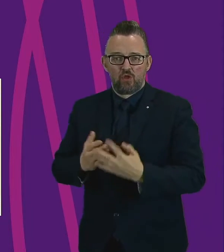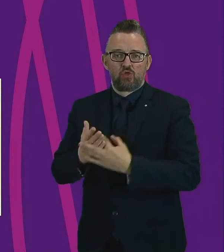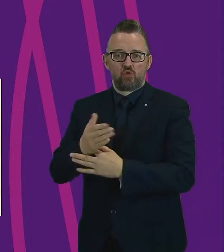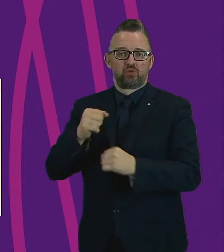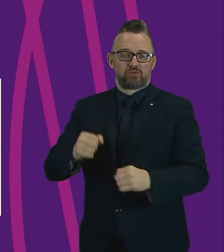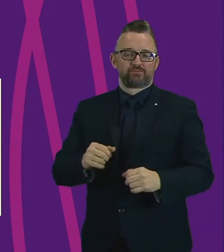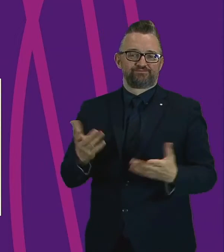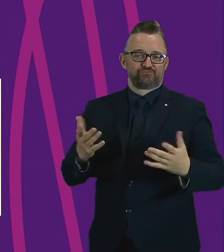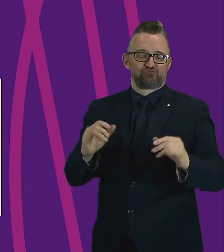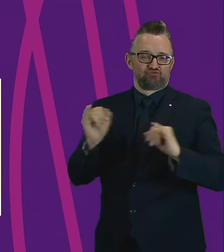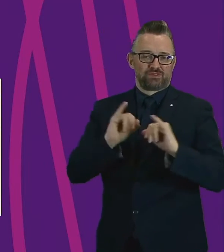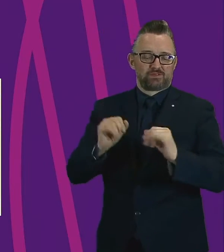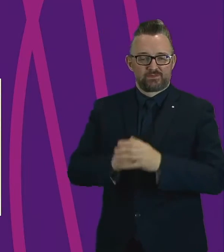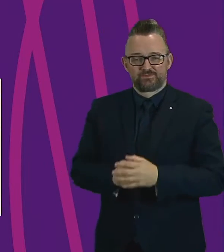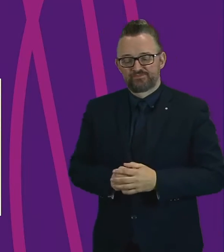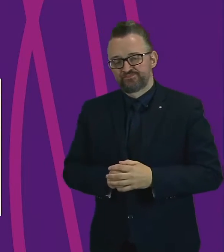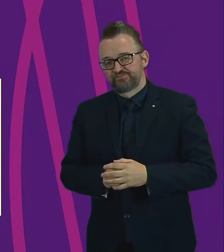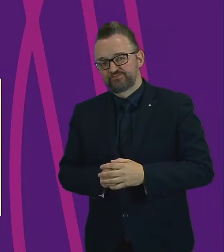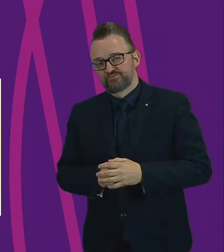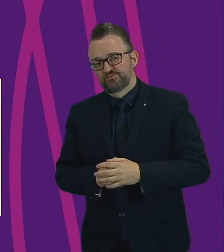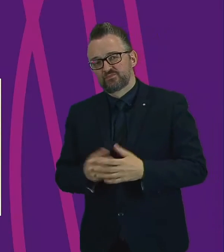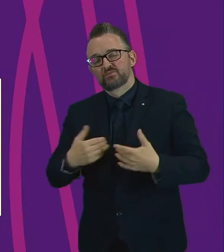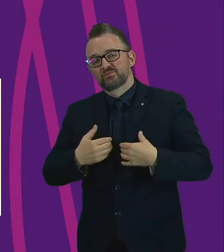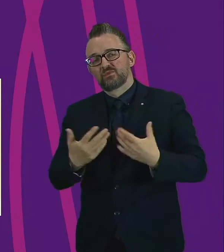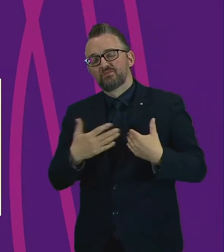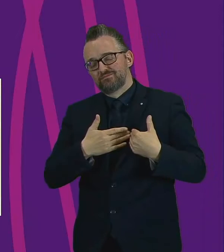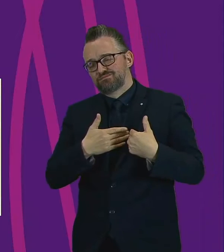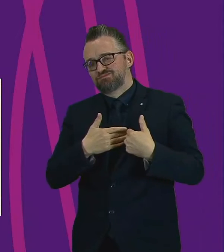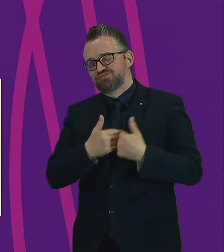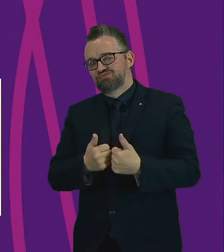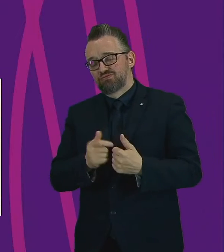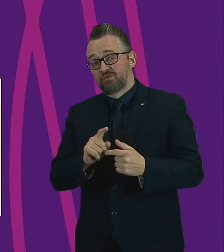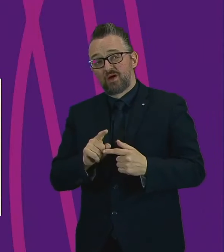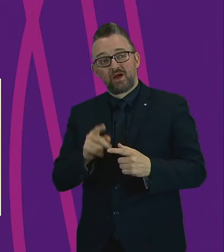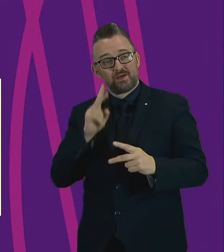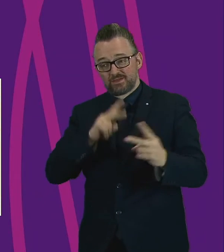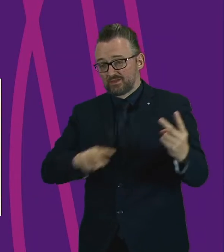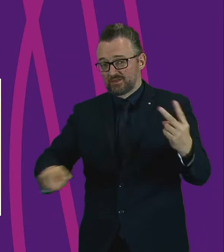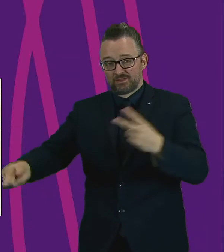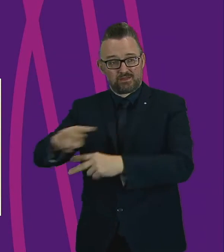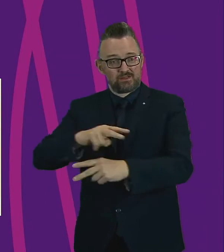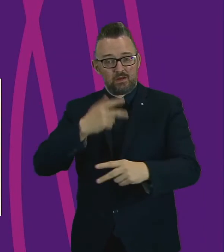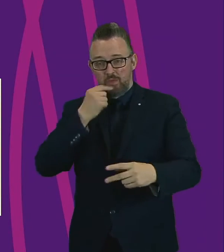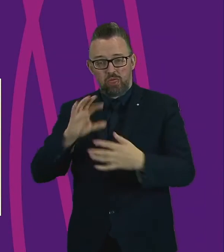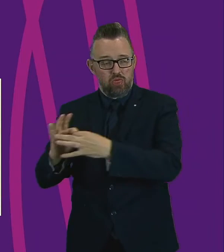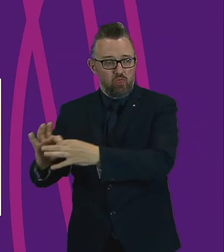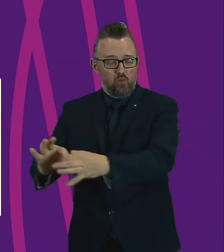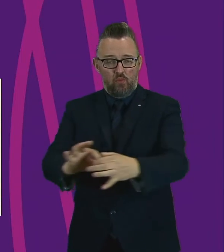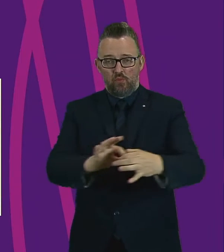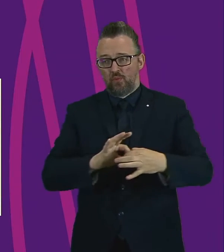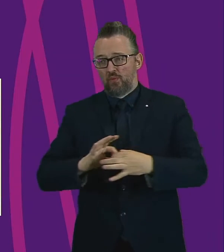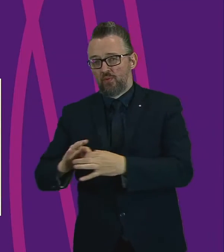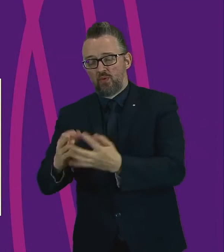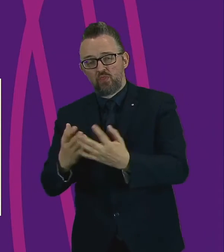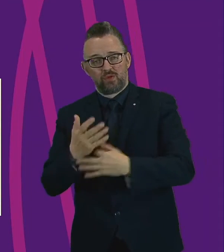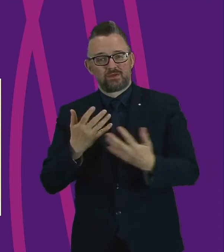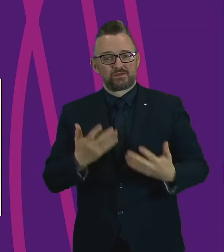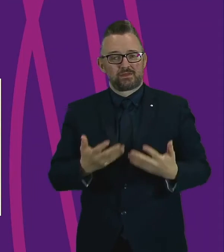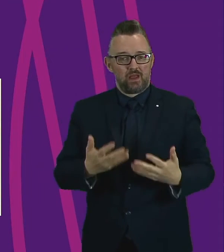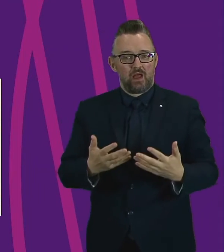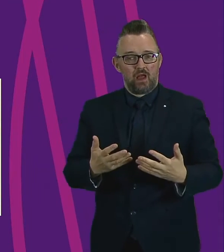crisis. I have been truly heartened to see everyone in our communities come together in this difficult time, and their resolve to help our governments beat